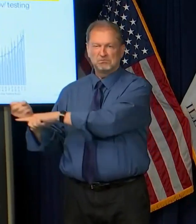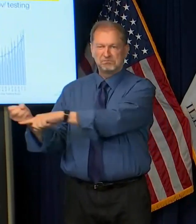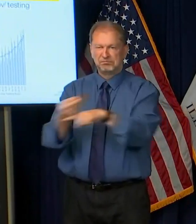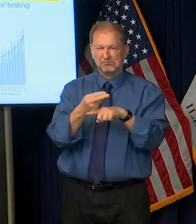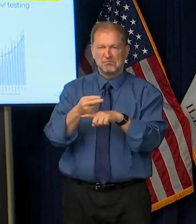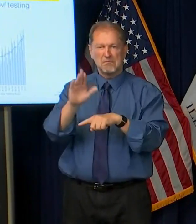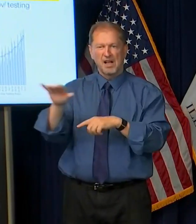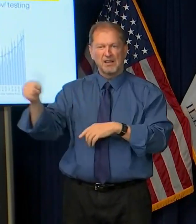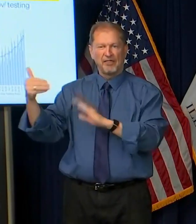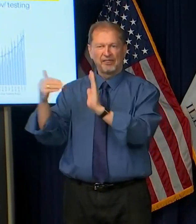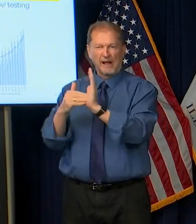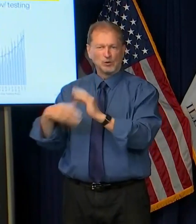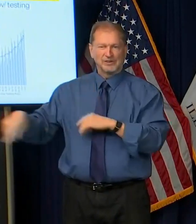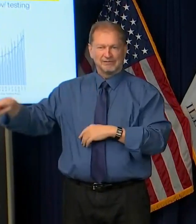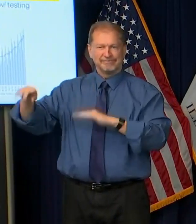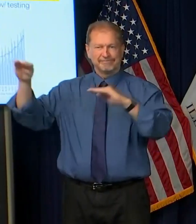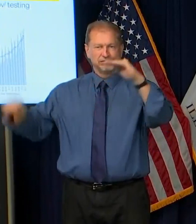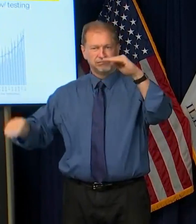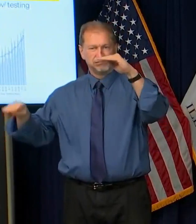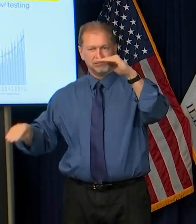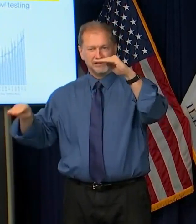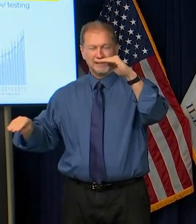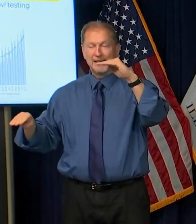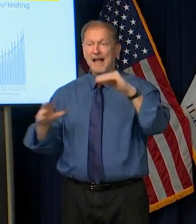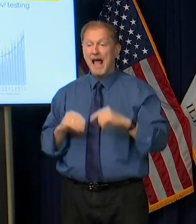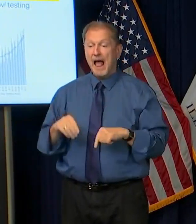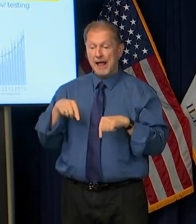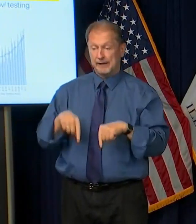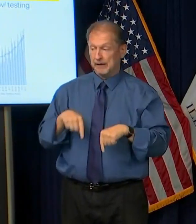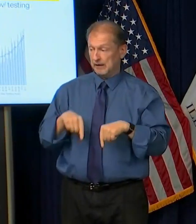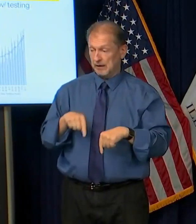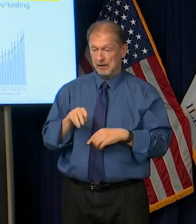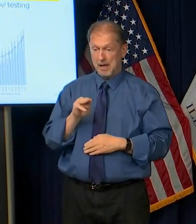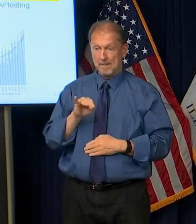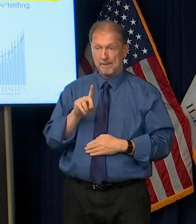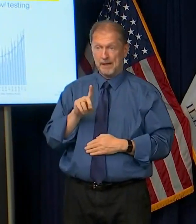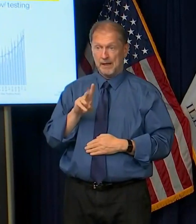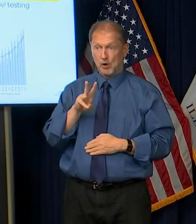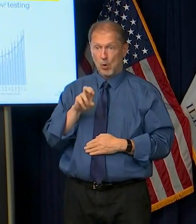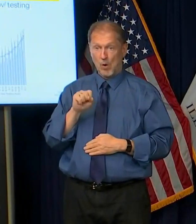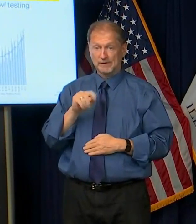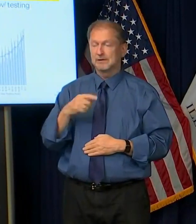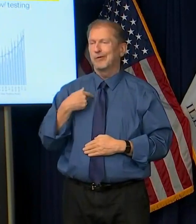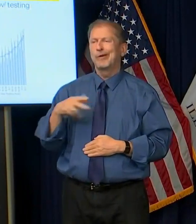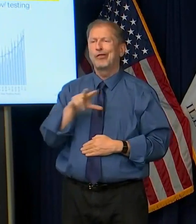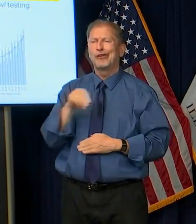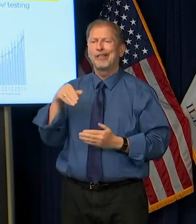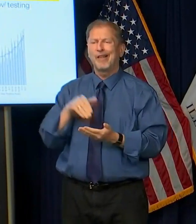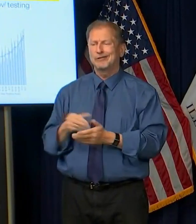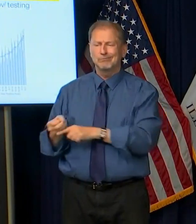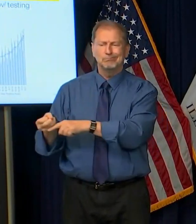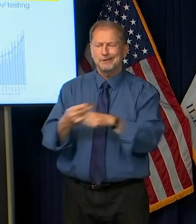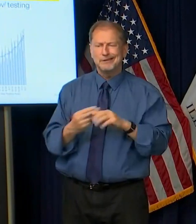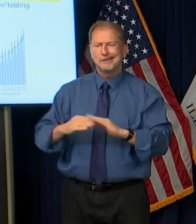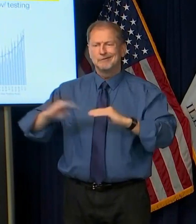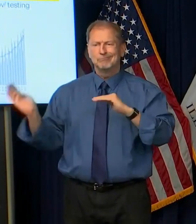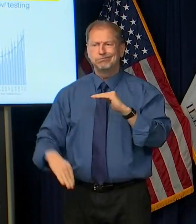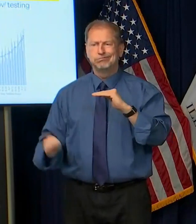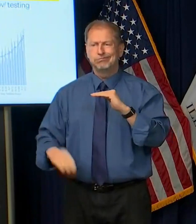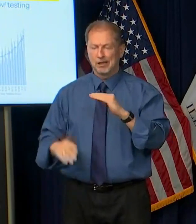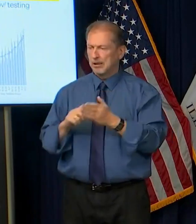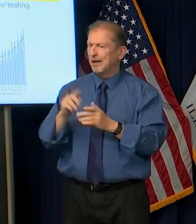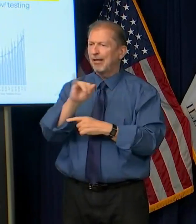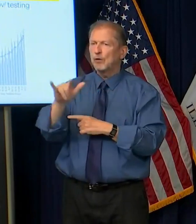35,000 higher than the next best testing state in the Midwest. That's good news, and we're continuing to build on